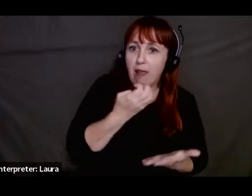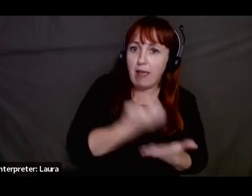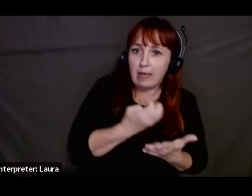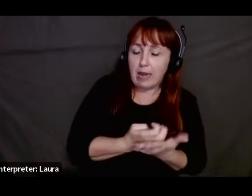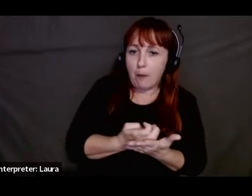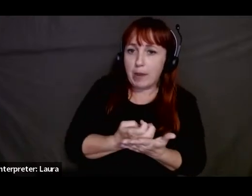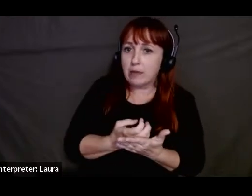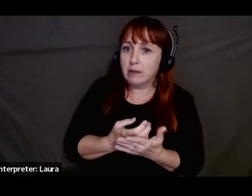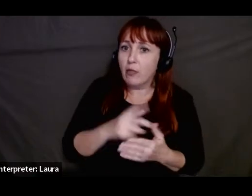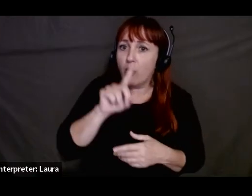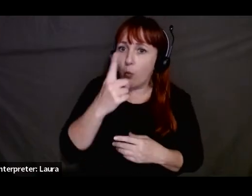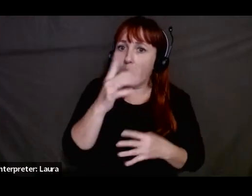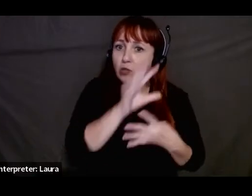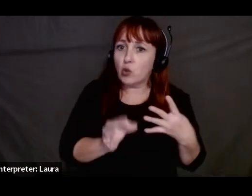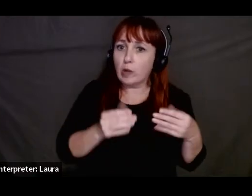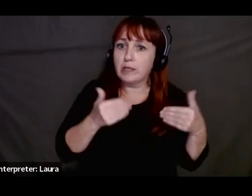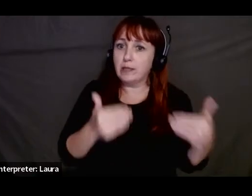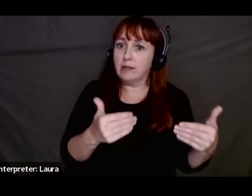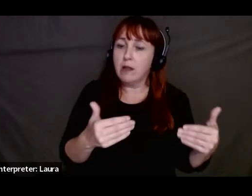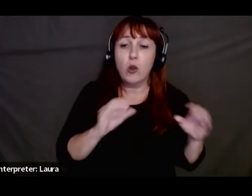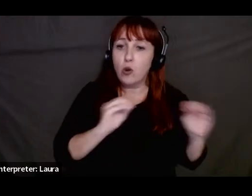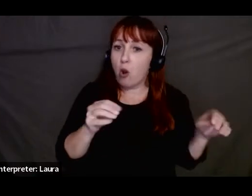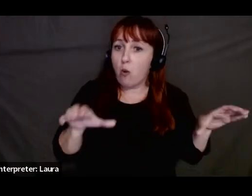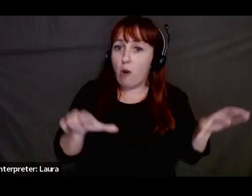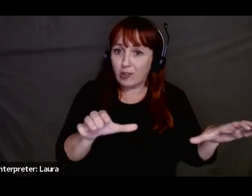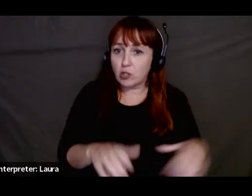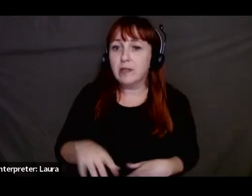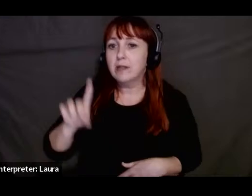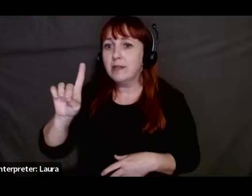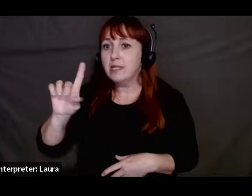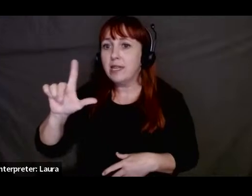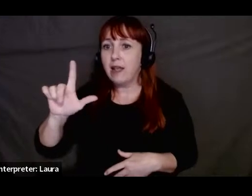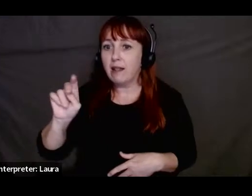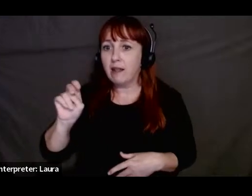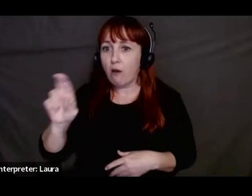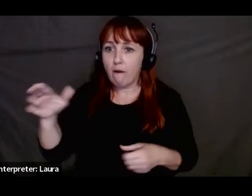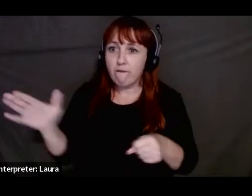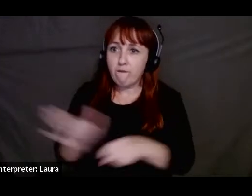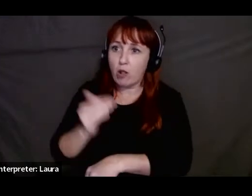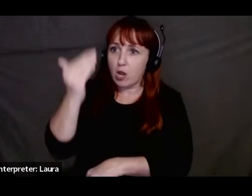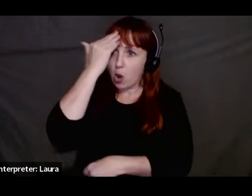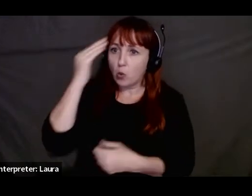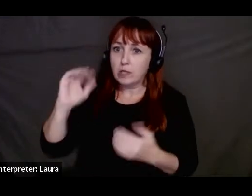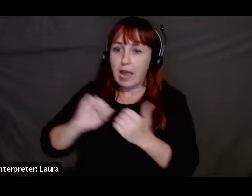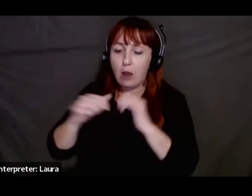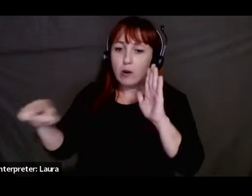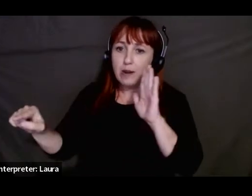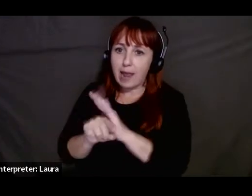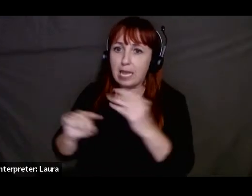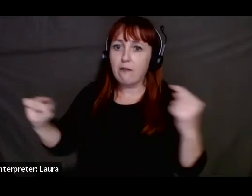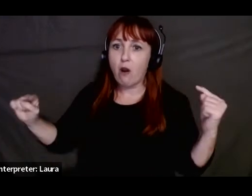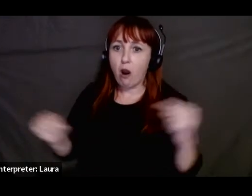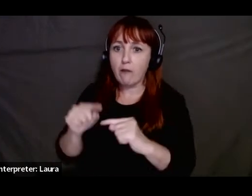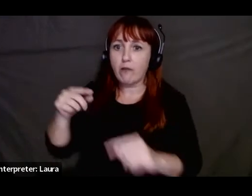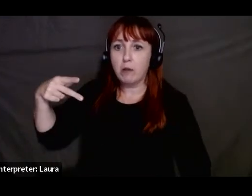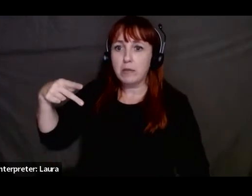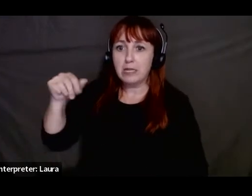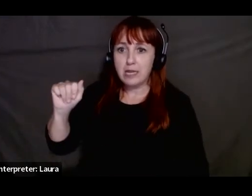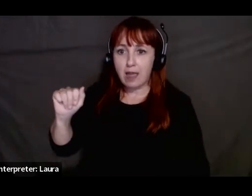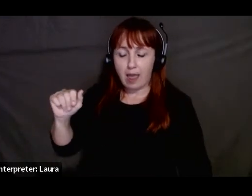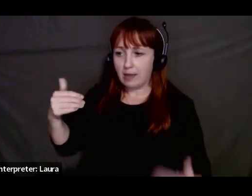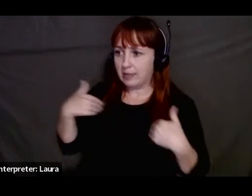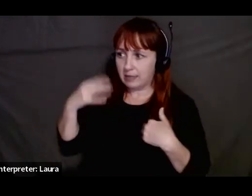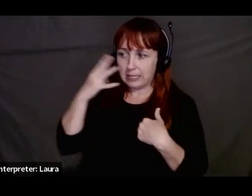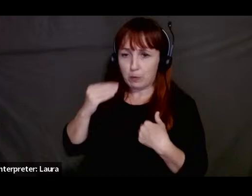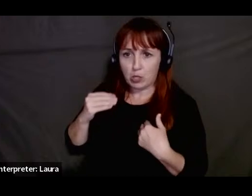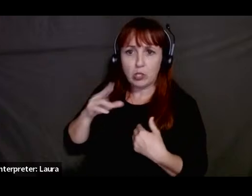economically? Also, as the DLNR is fully aware of the harmful impact that PTA has had, what would the